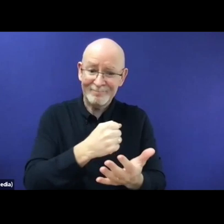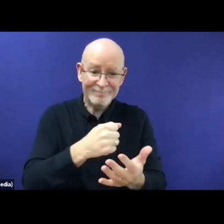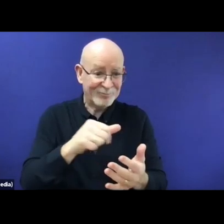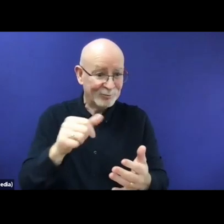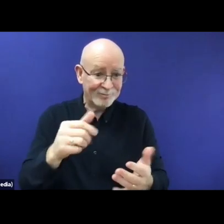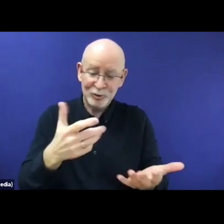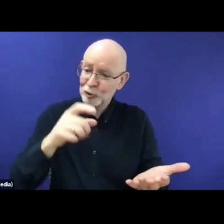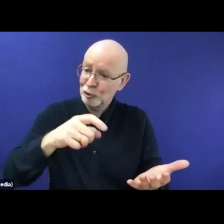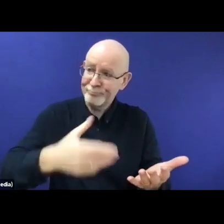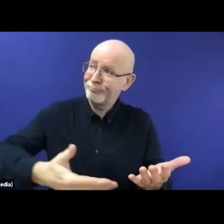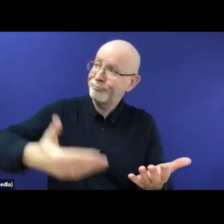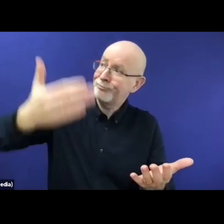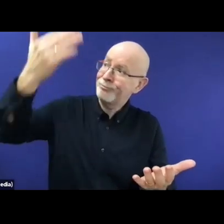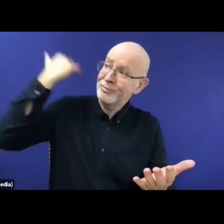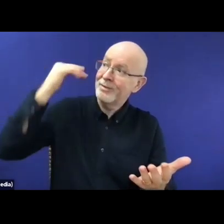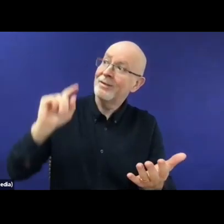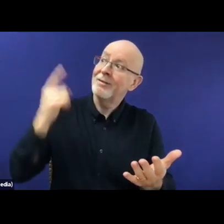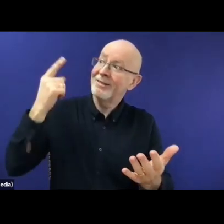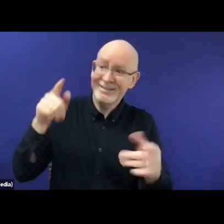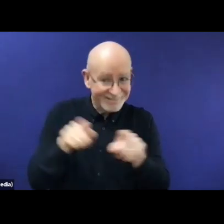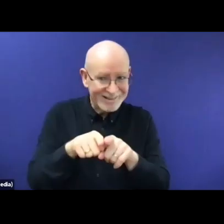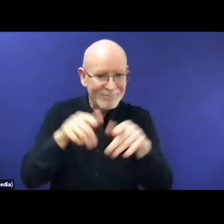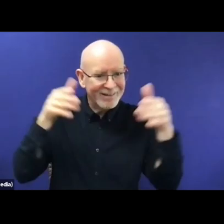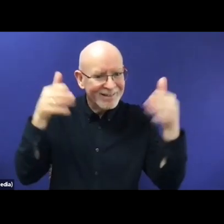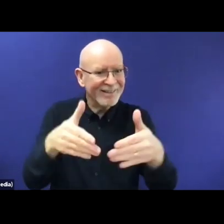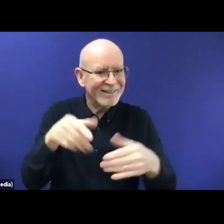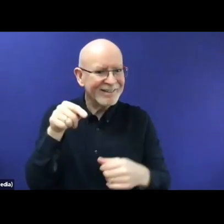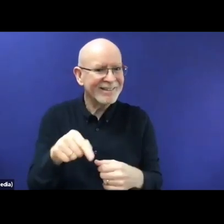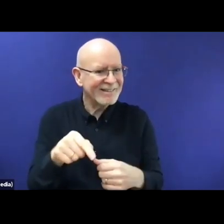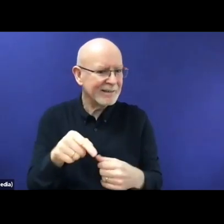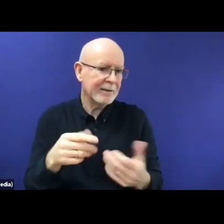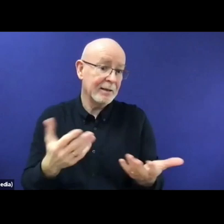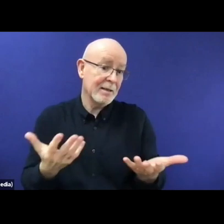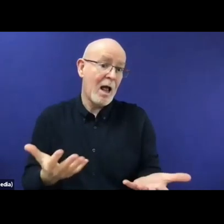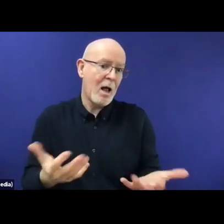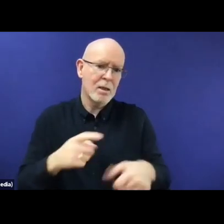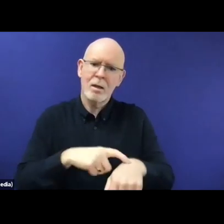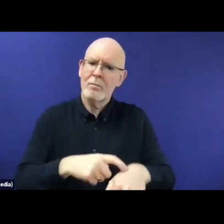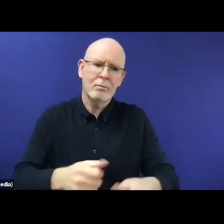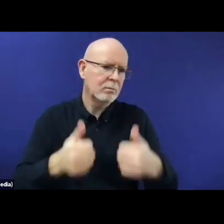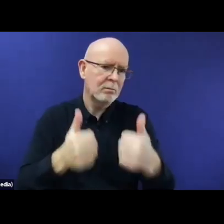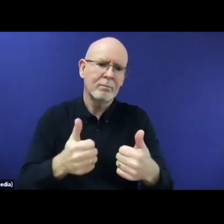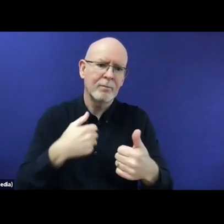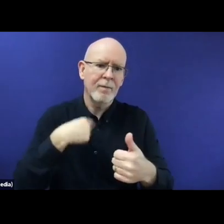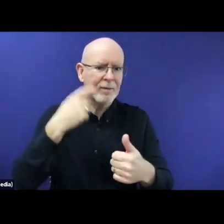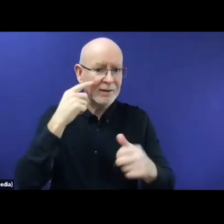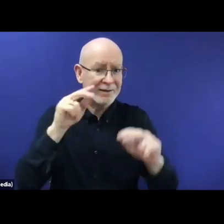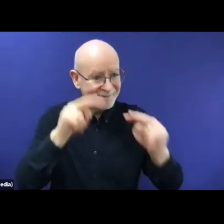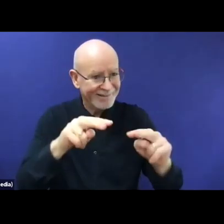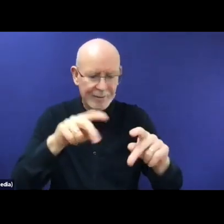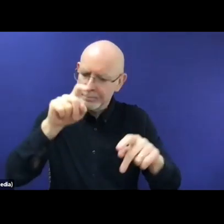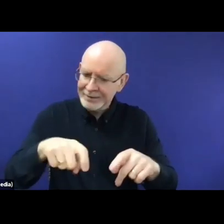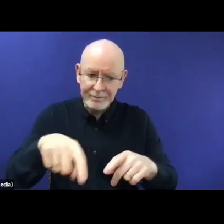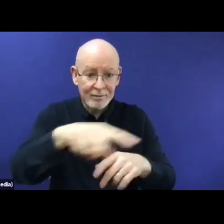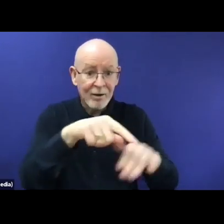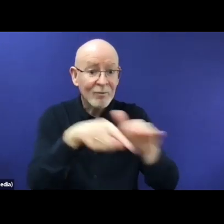the actual active participation of refugees in this far more in light, which is really the way